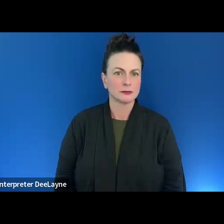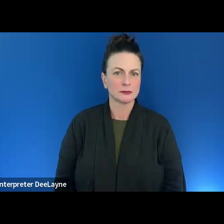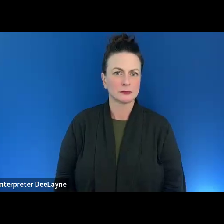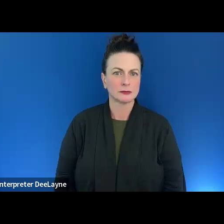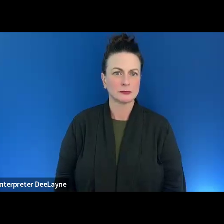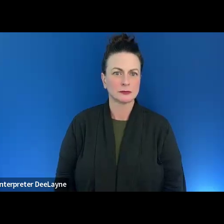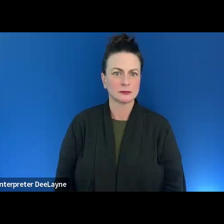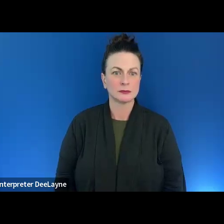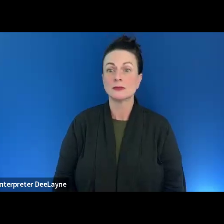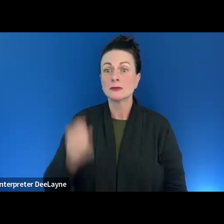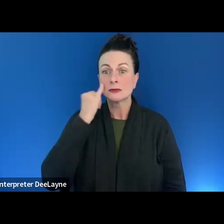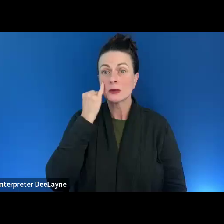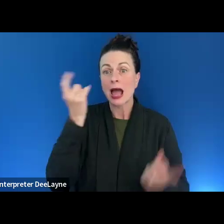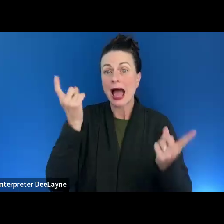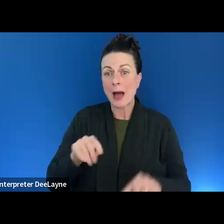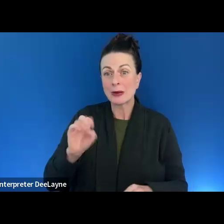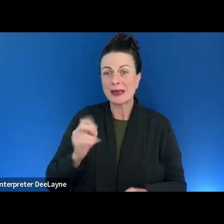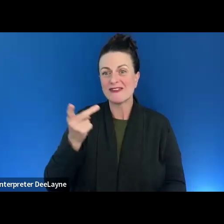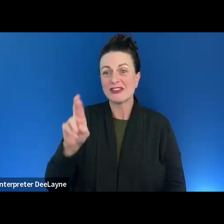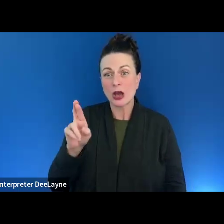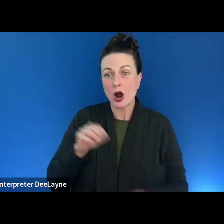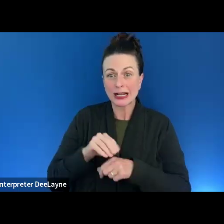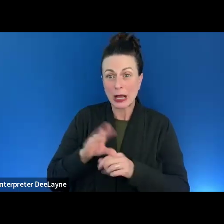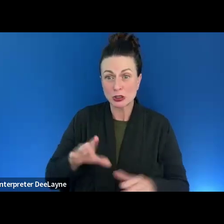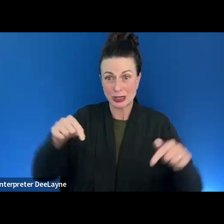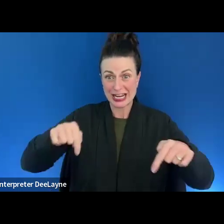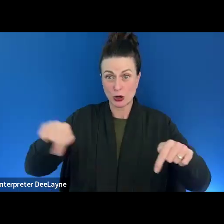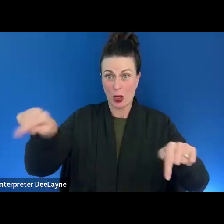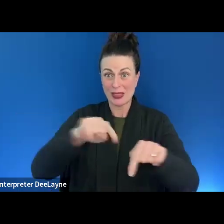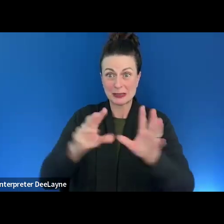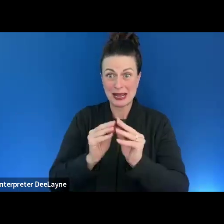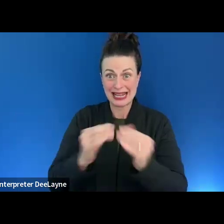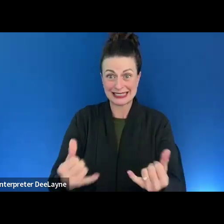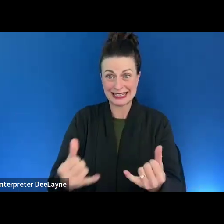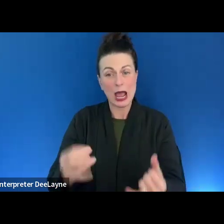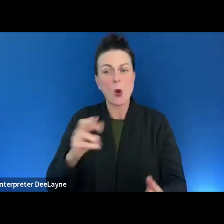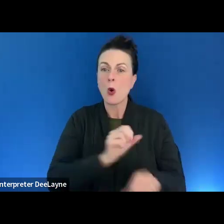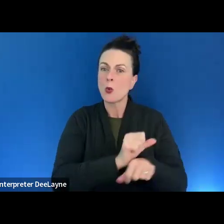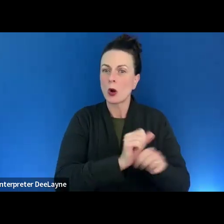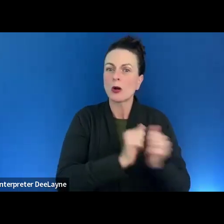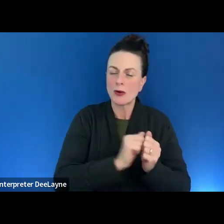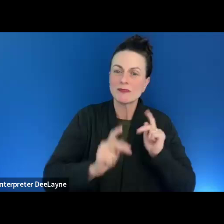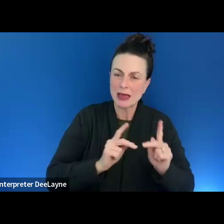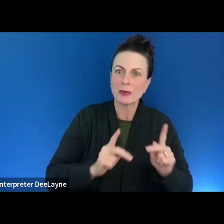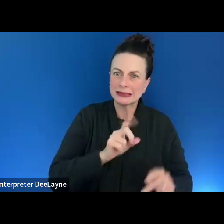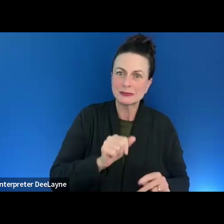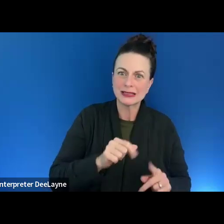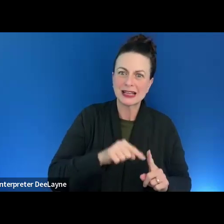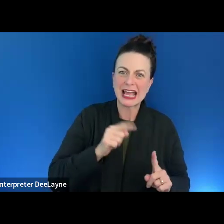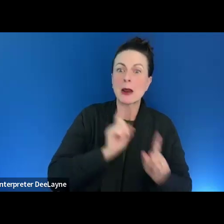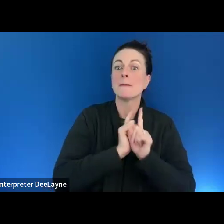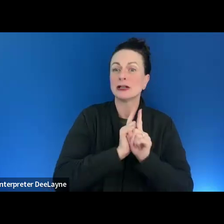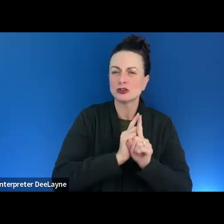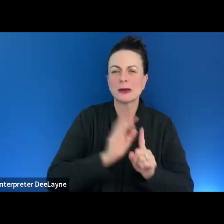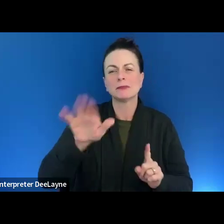So if you happen to be a vocational rehabilitation counselor on the call today, or if you work with individuals with disabilities in the mentorship role,